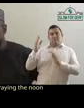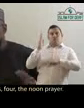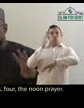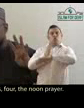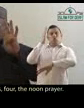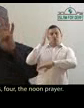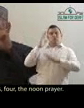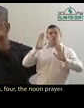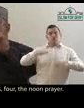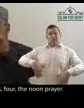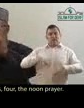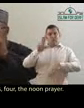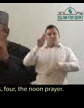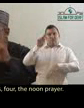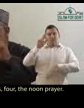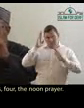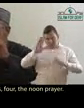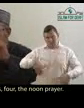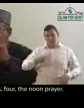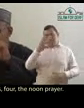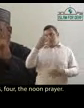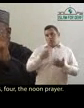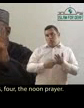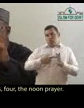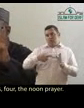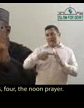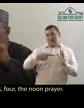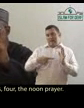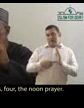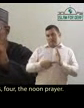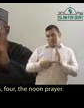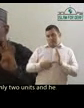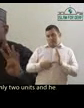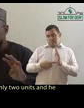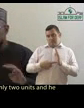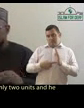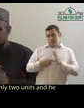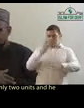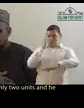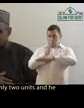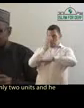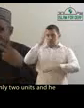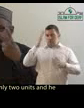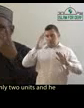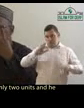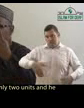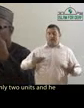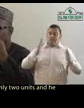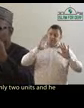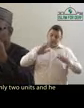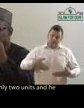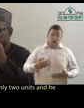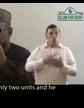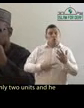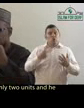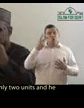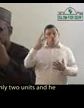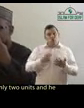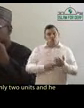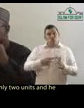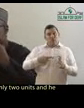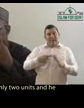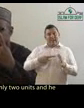prayer, and it's 4 rakat, 4 units, the noon prayer. He was praying, he prayed only 2